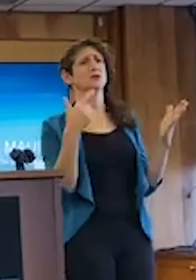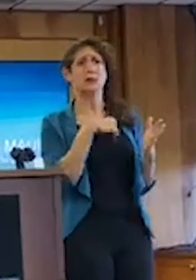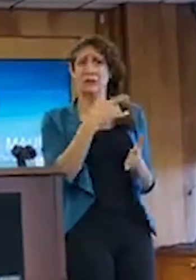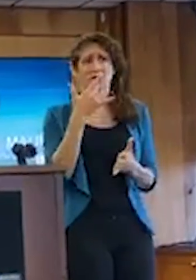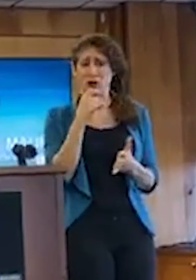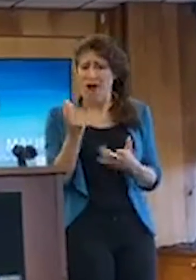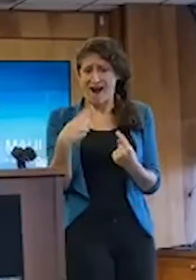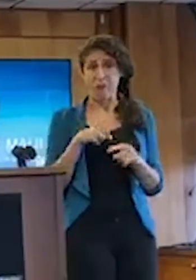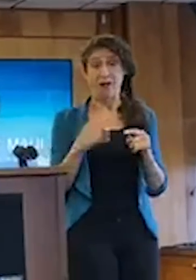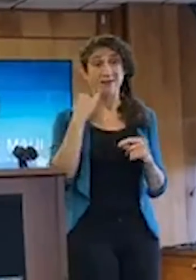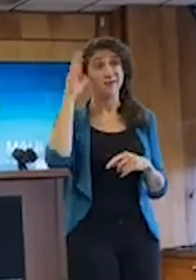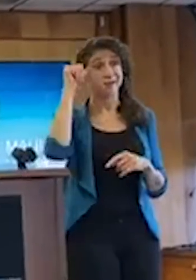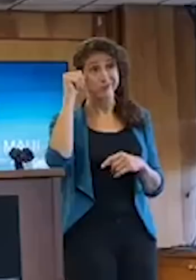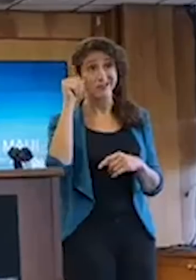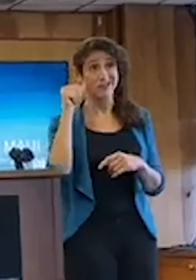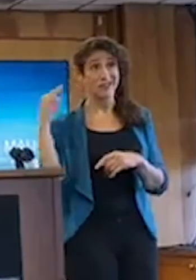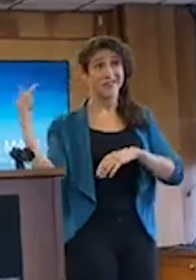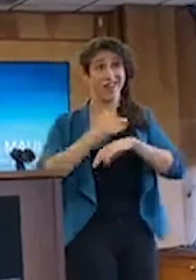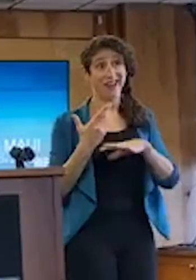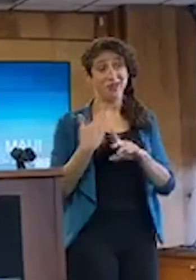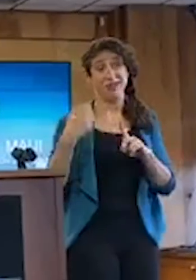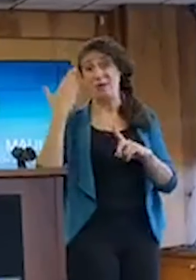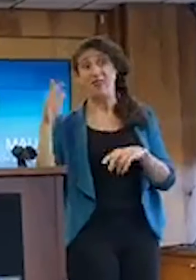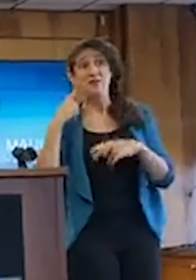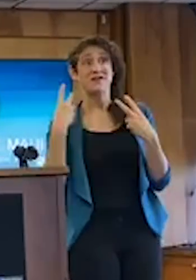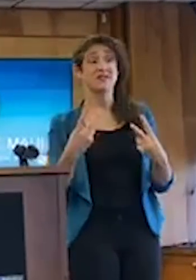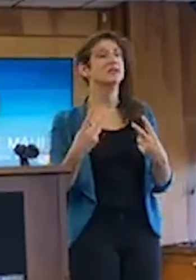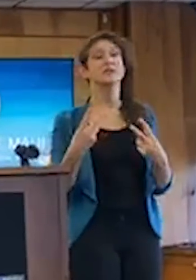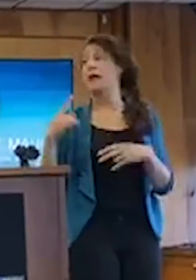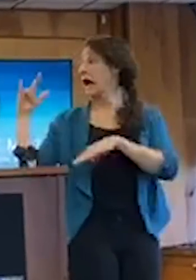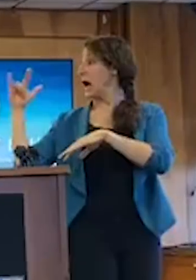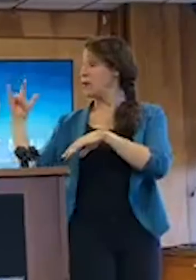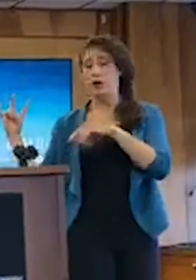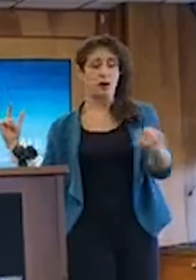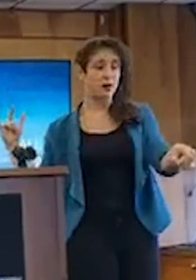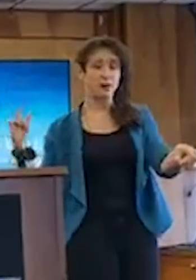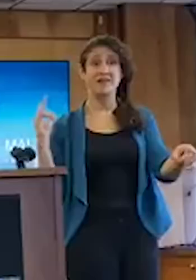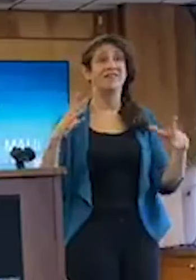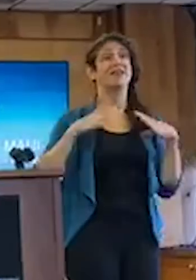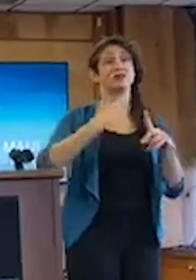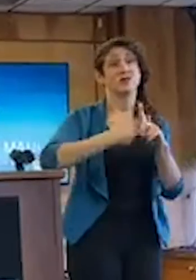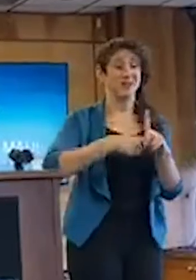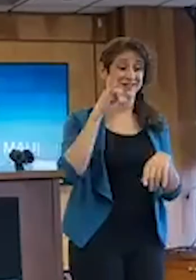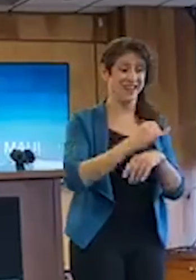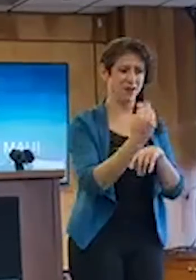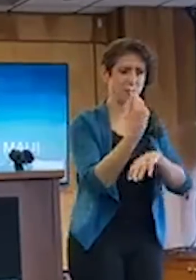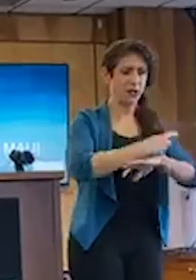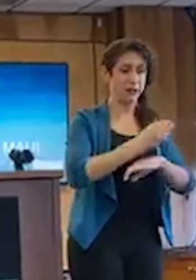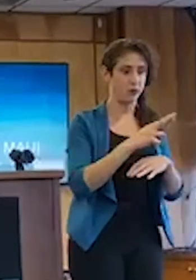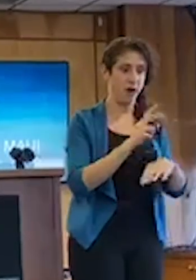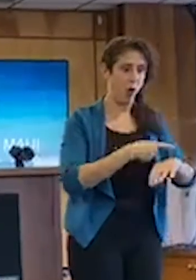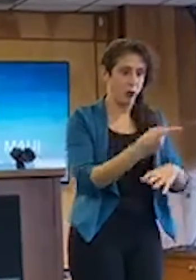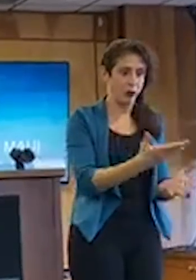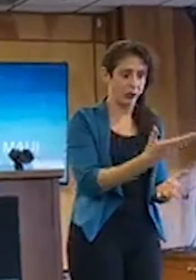here. But if you're gonna come, you're going from the airport straight to your vacation rental, stay there for 14 days or whatever days you are